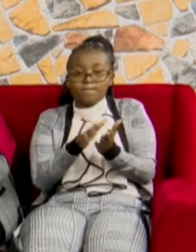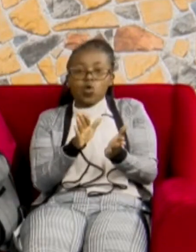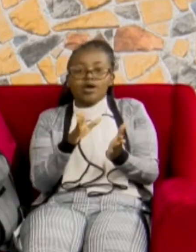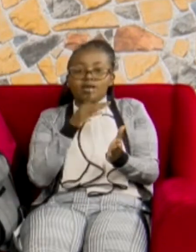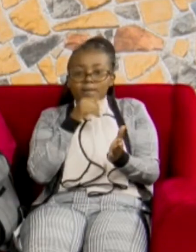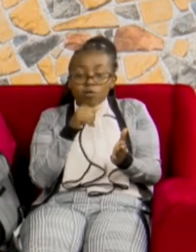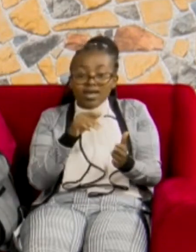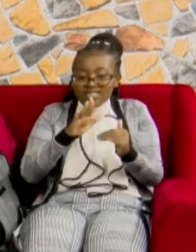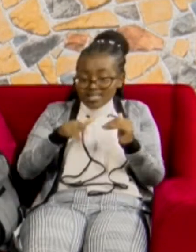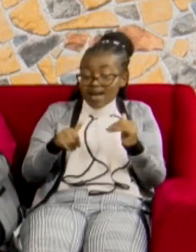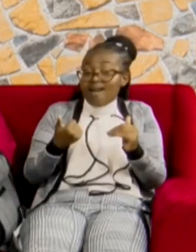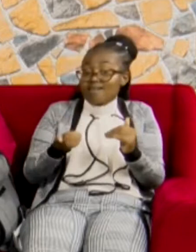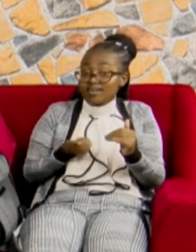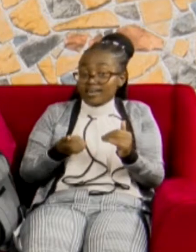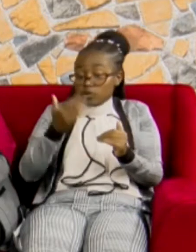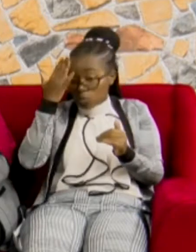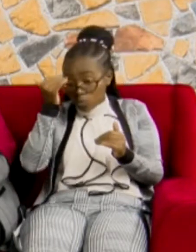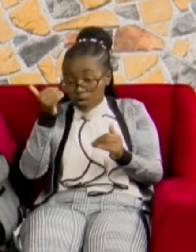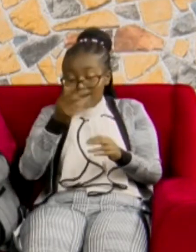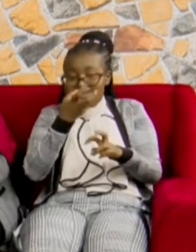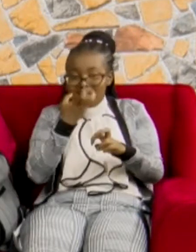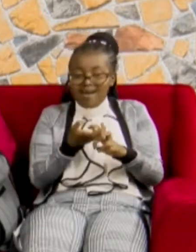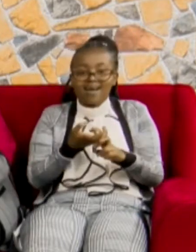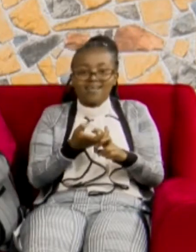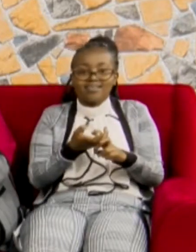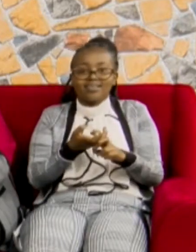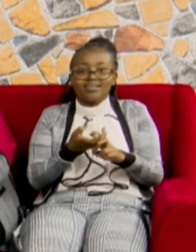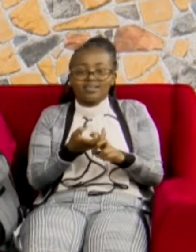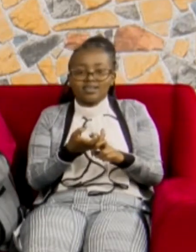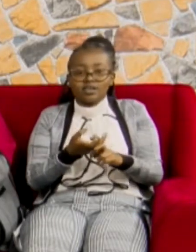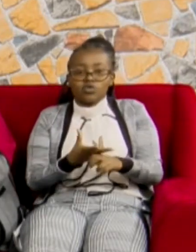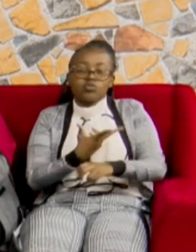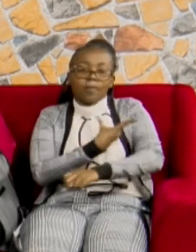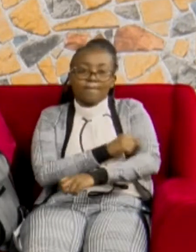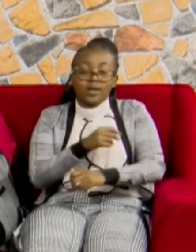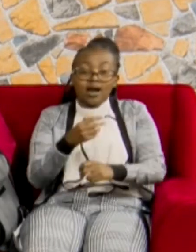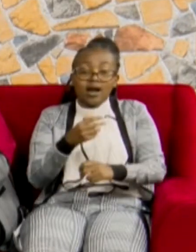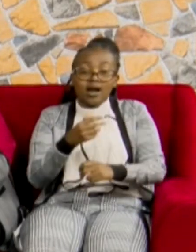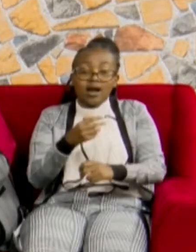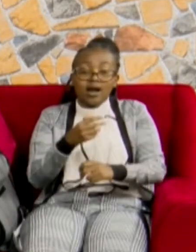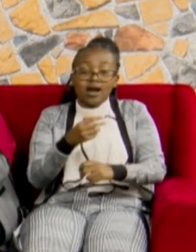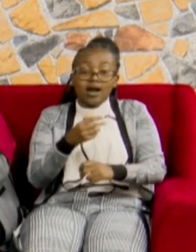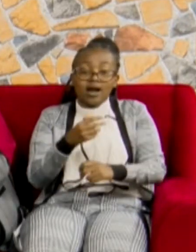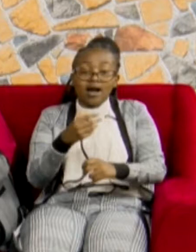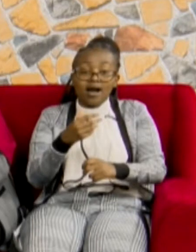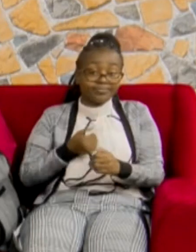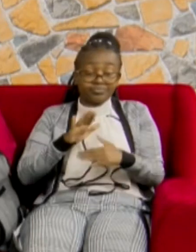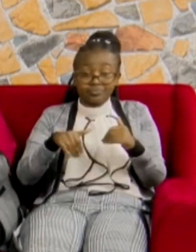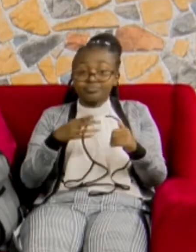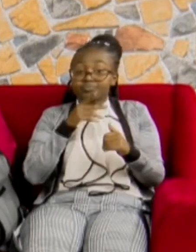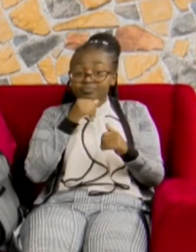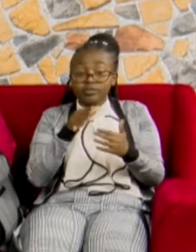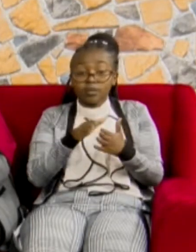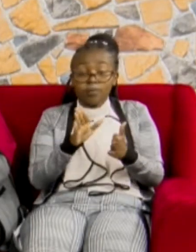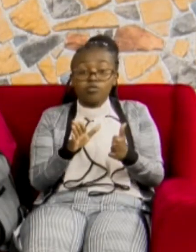than girls, and why is it harder to diagnose girls than it is boys? So most developmental